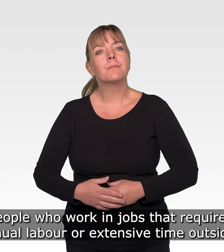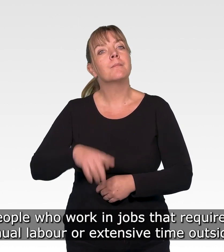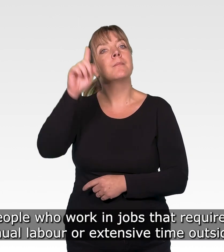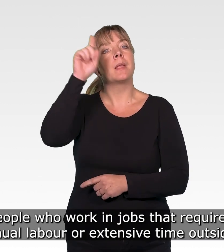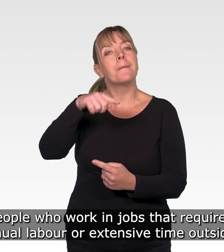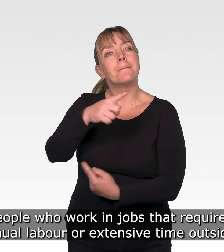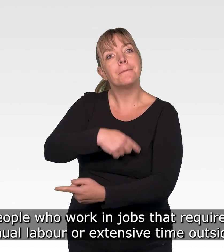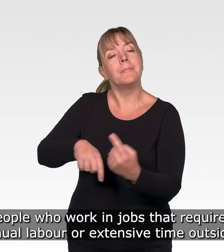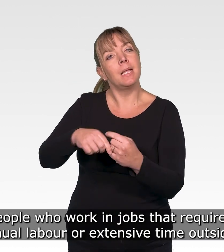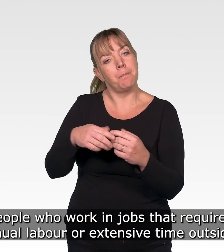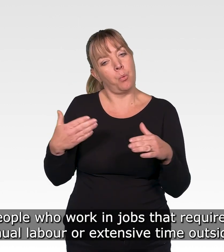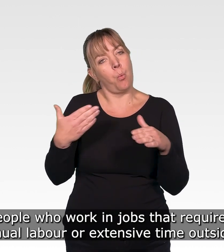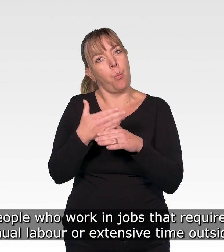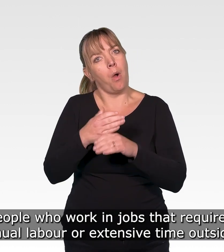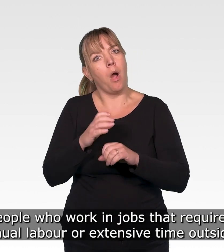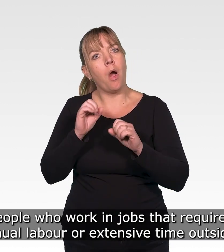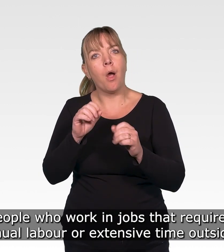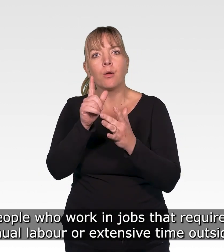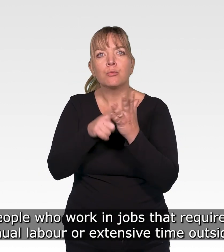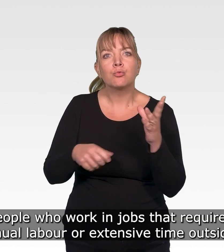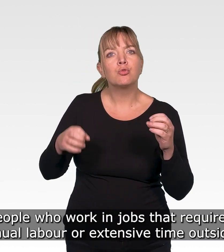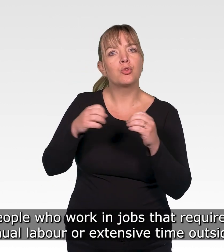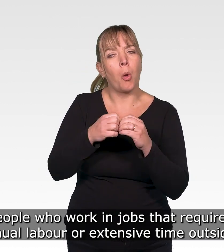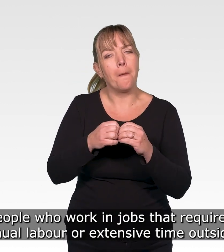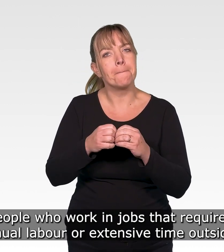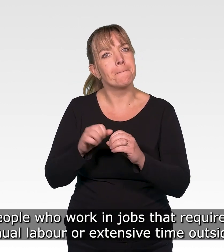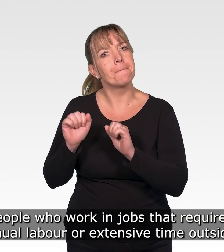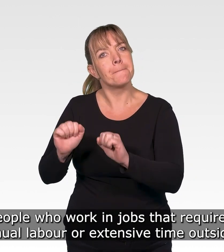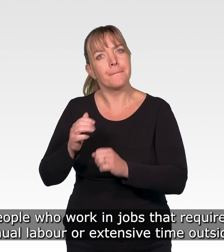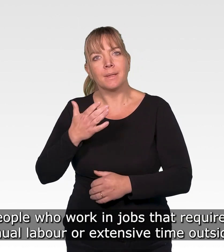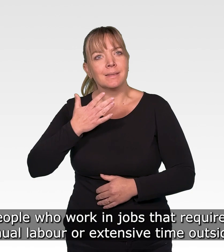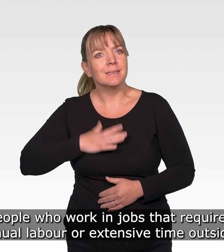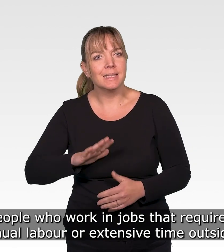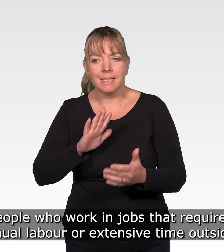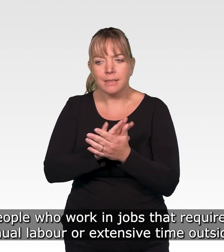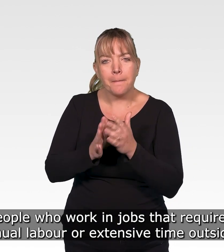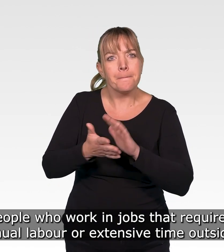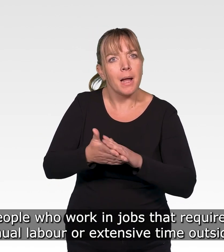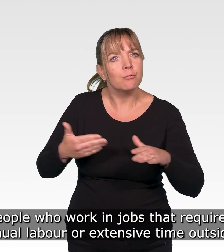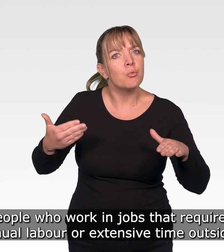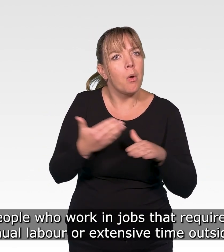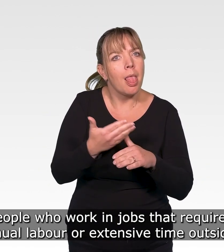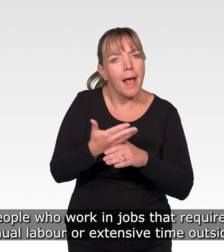People who work in jobs that require manual labor or extensive time outside.